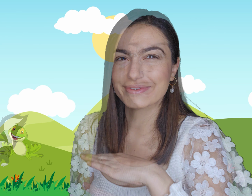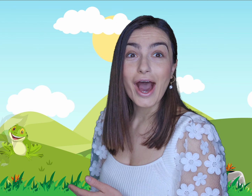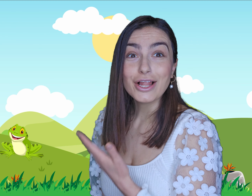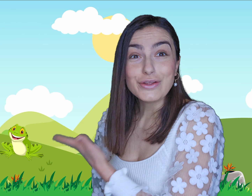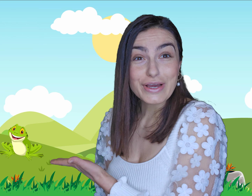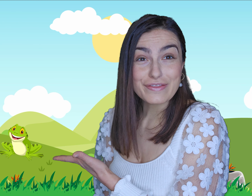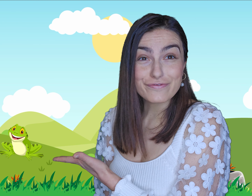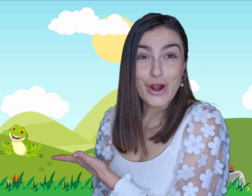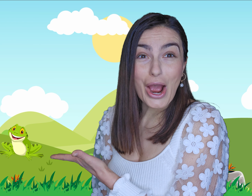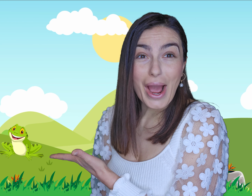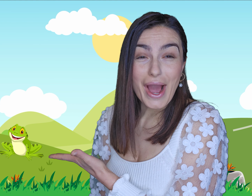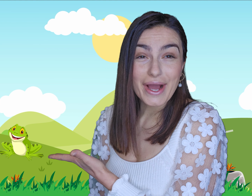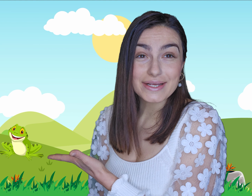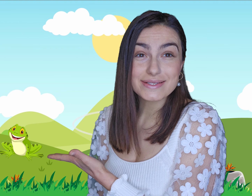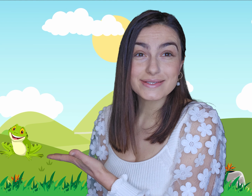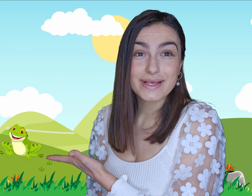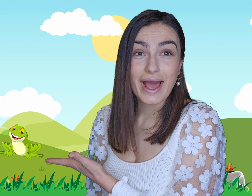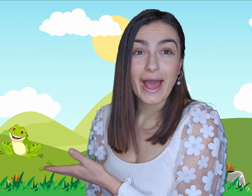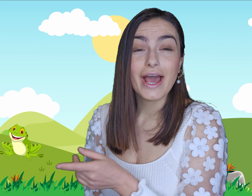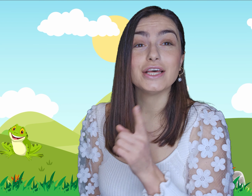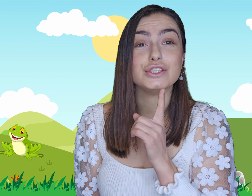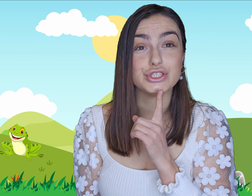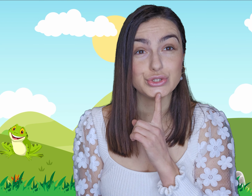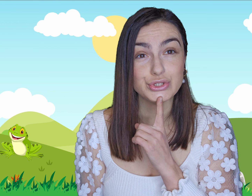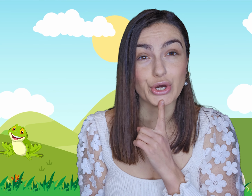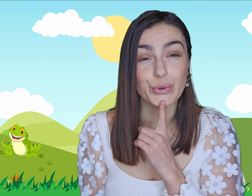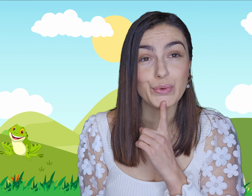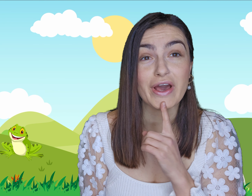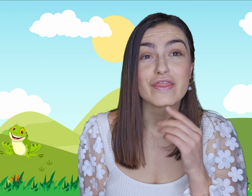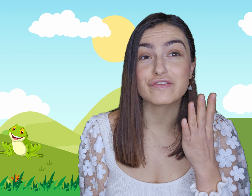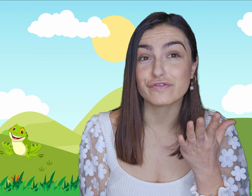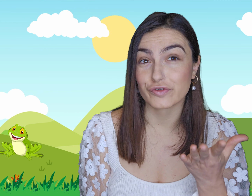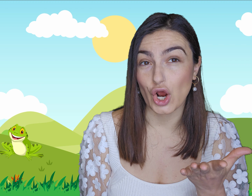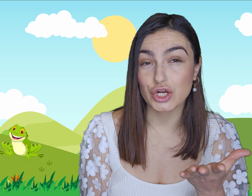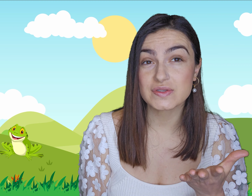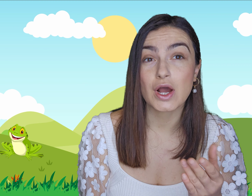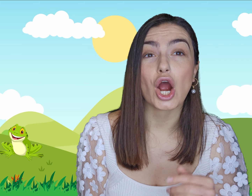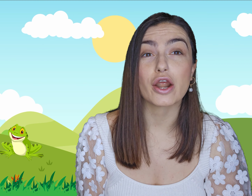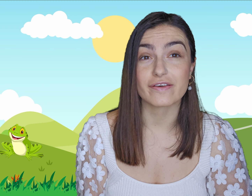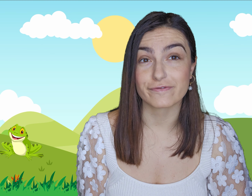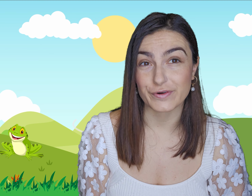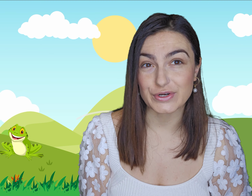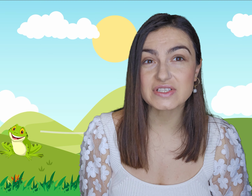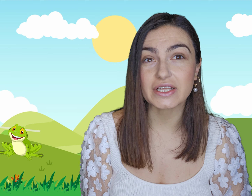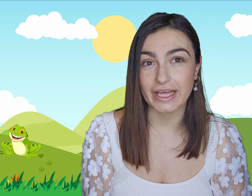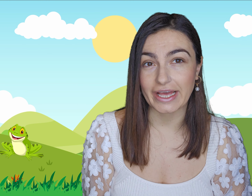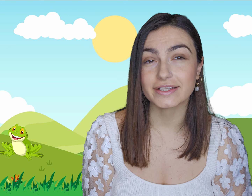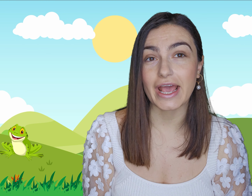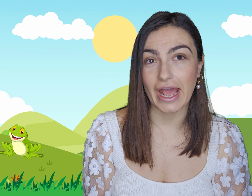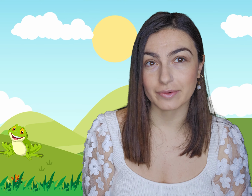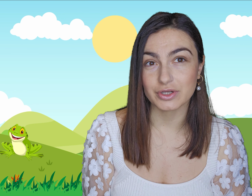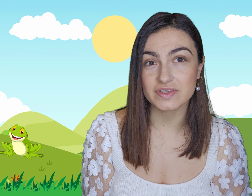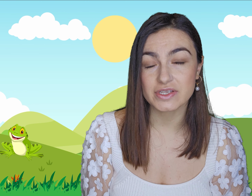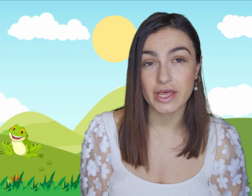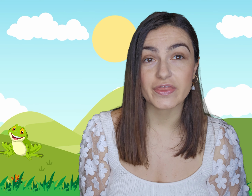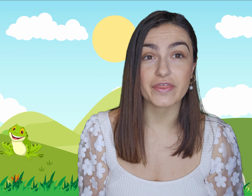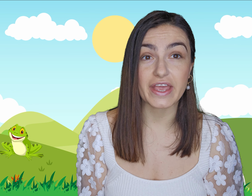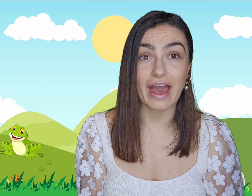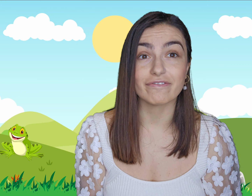look at the frogs did you know that frogs are the first land animals that they have